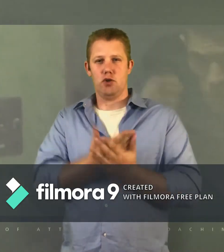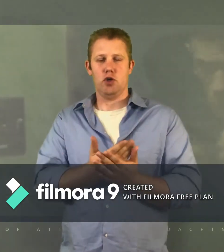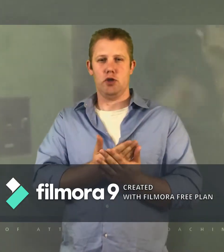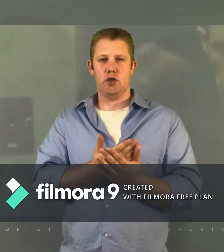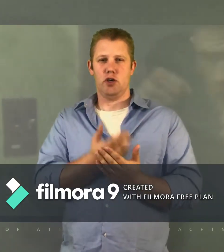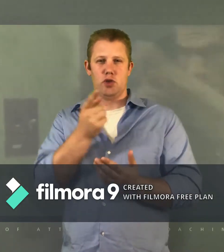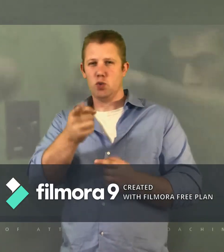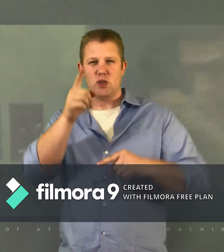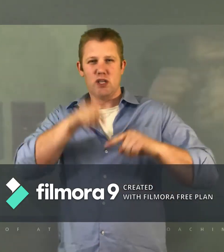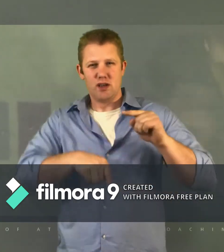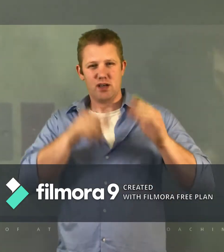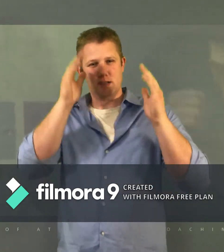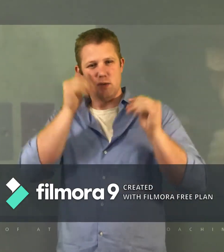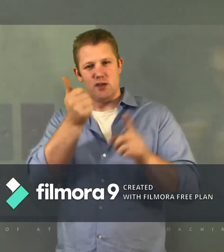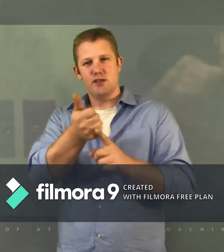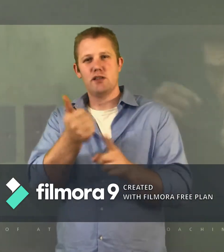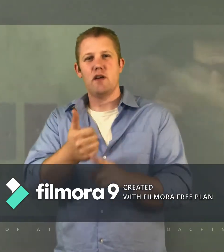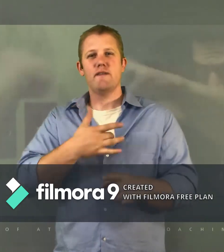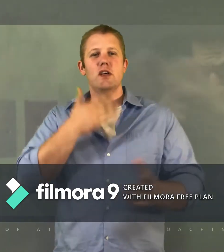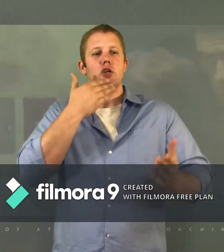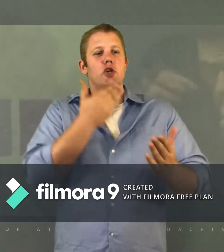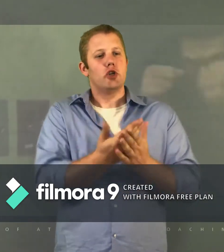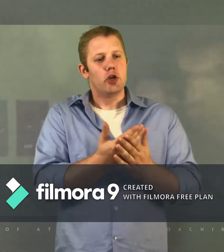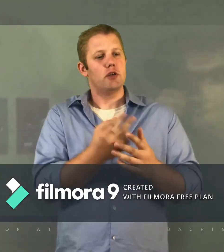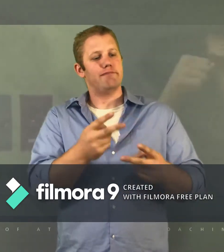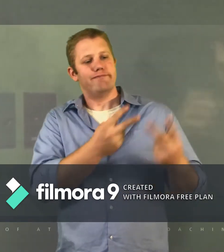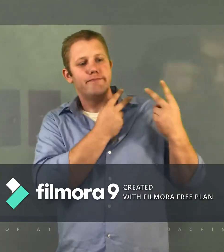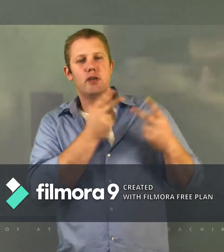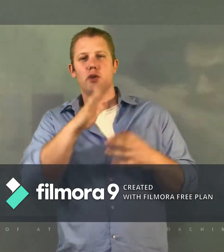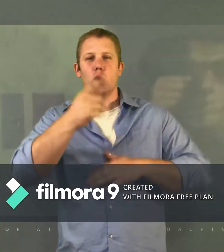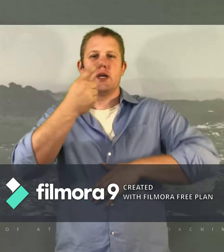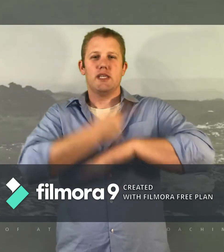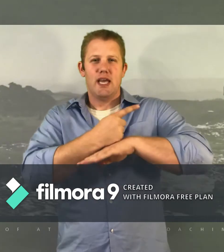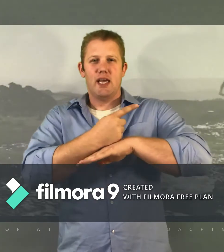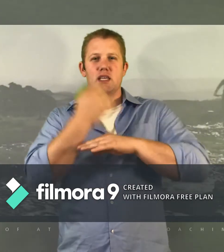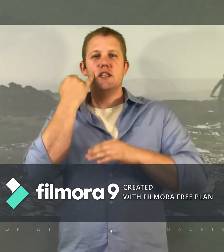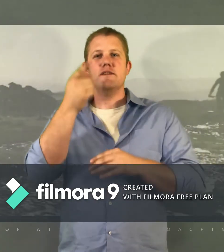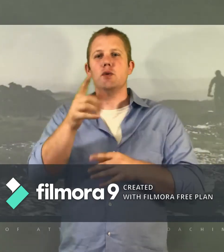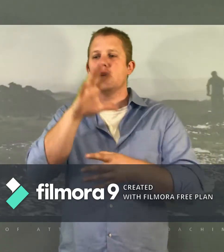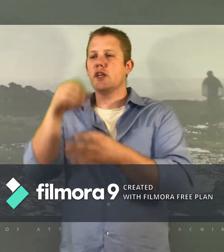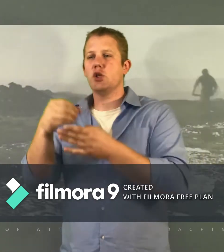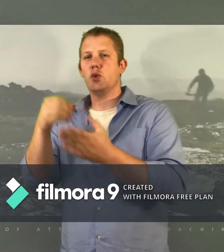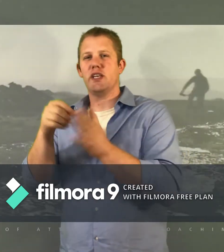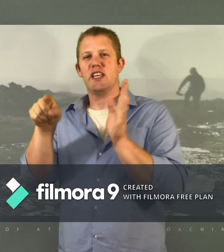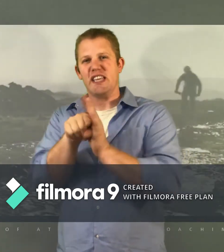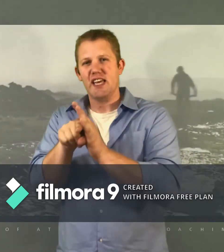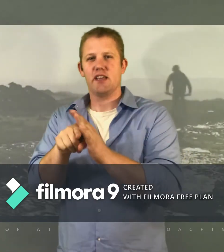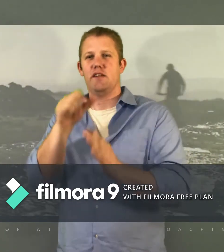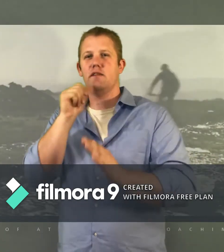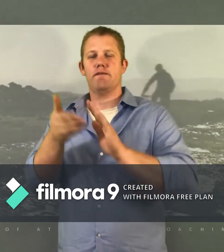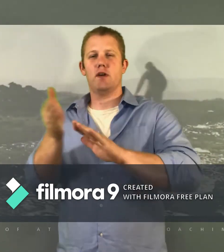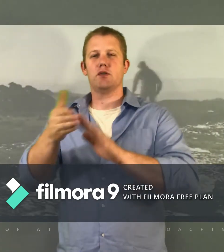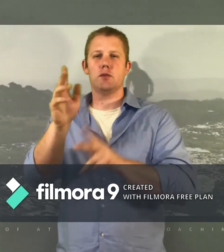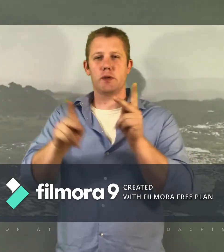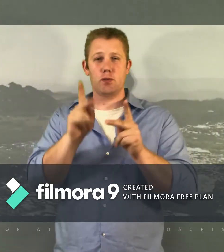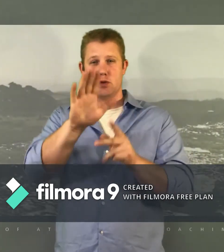at night and rest. You cannot expect yourself to feel good about your day when you're including negative